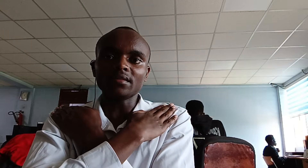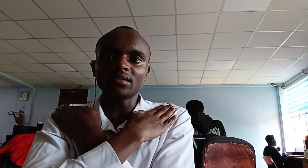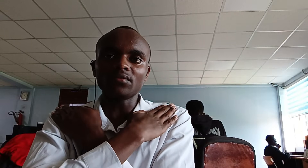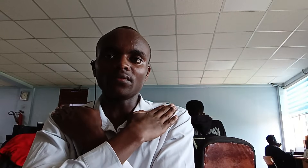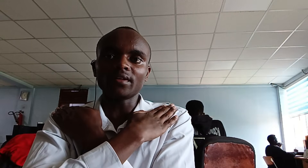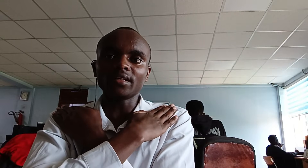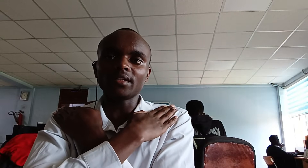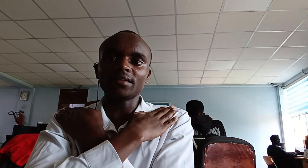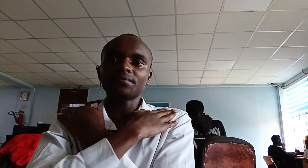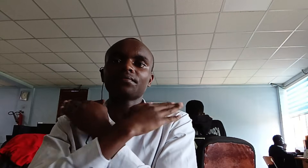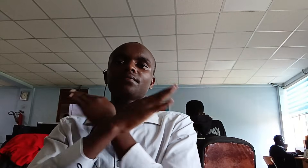for friend.